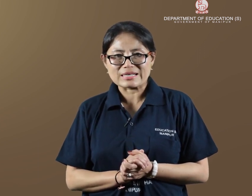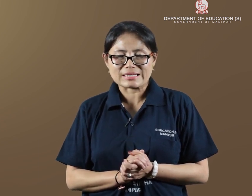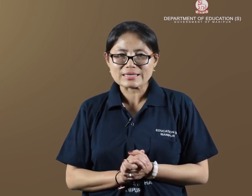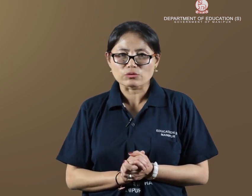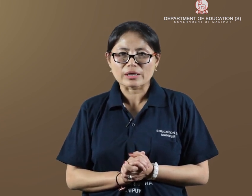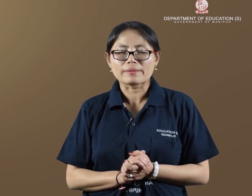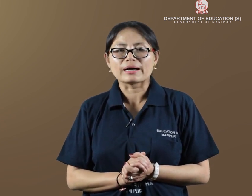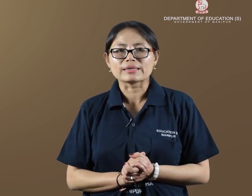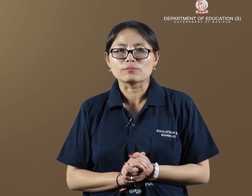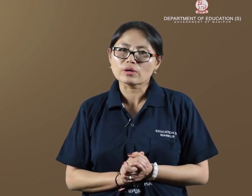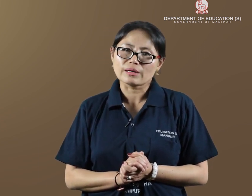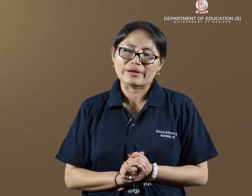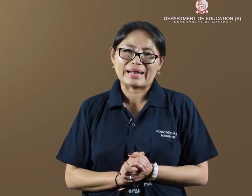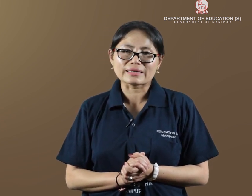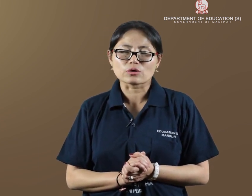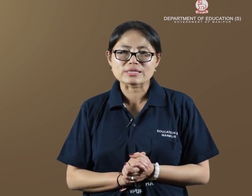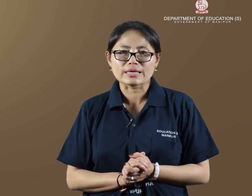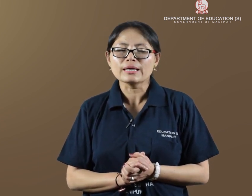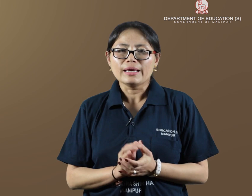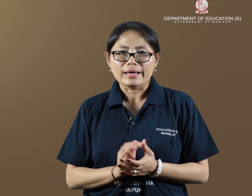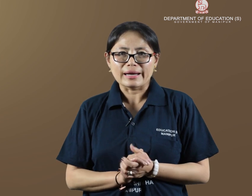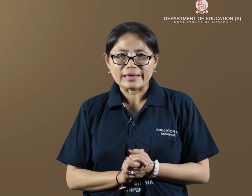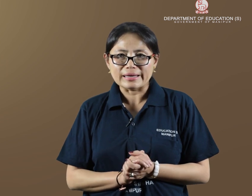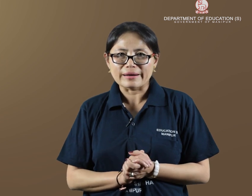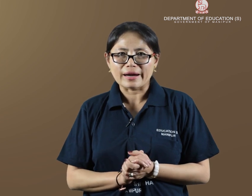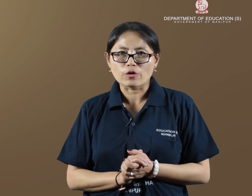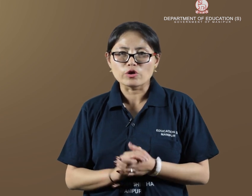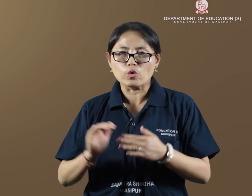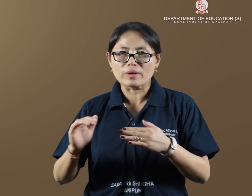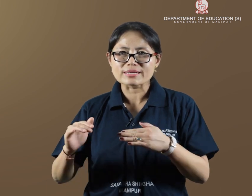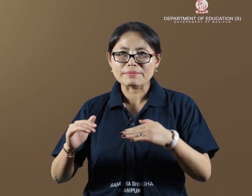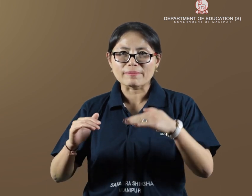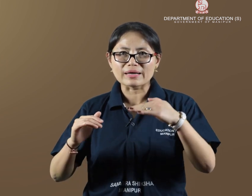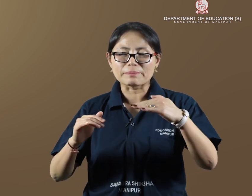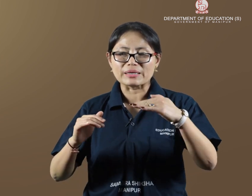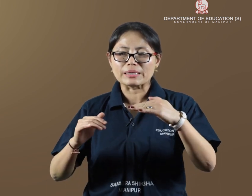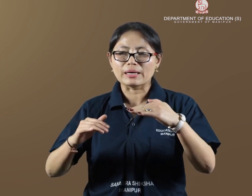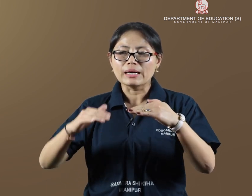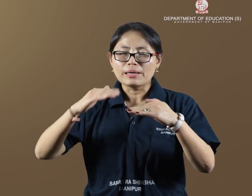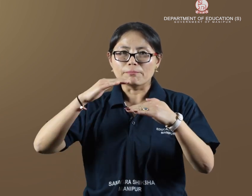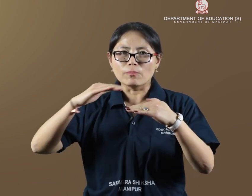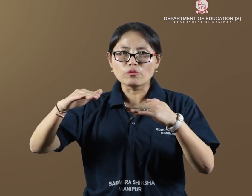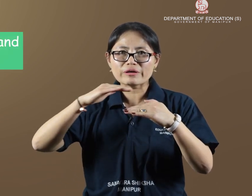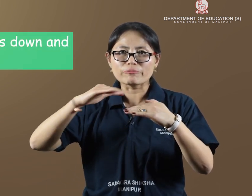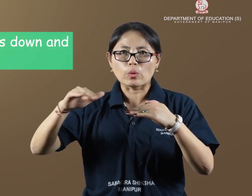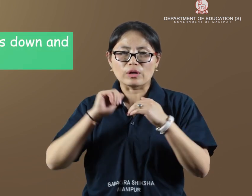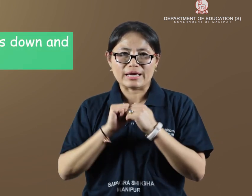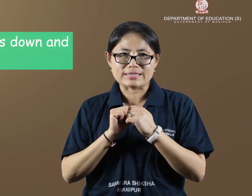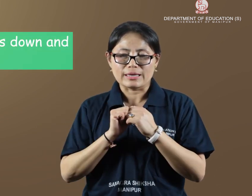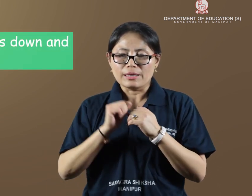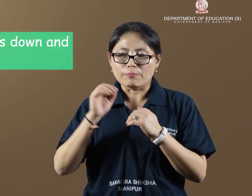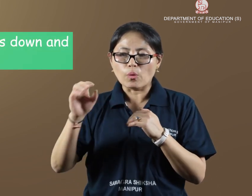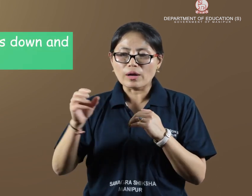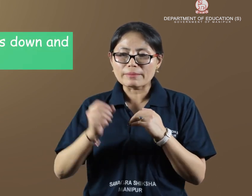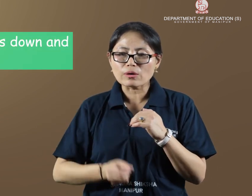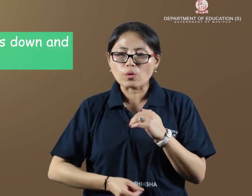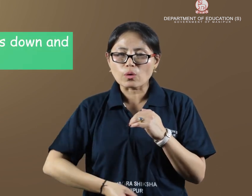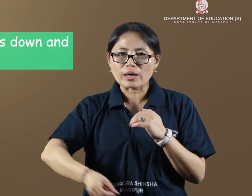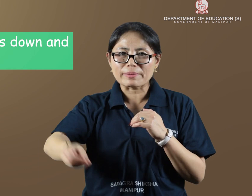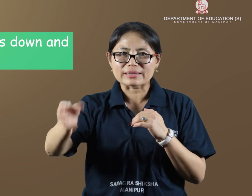discuss to ri mang da amuk recollect to si kai kai lare hara khoin ubang asai mamang da pangiba moving ball hase ball ama grong grong lai bak pase